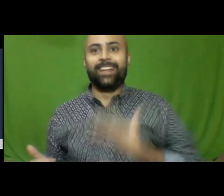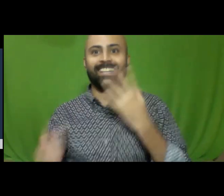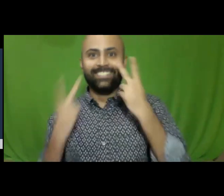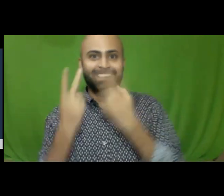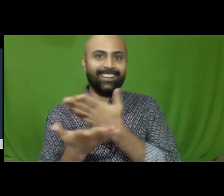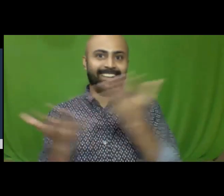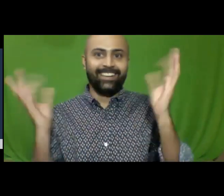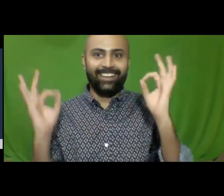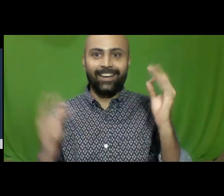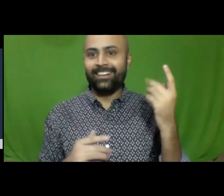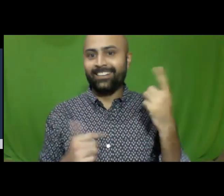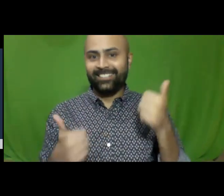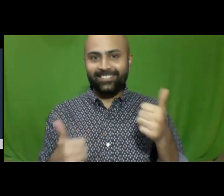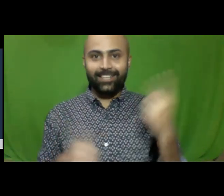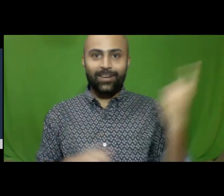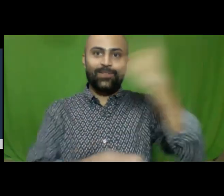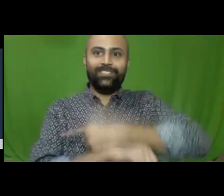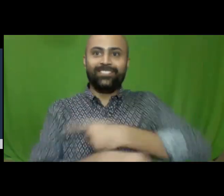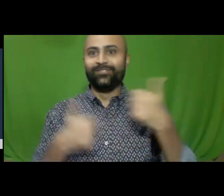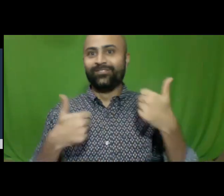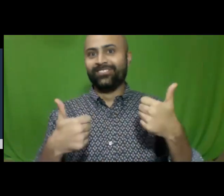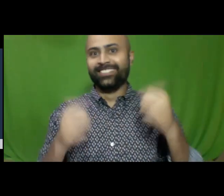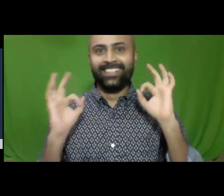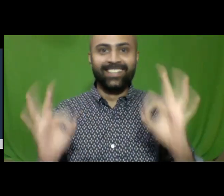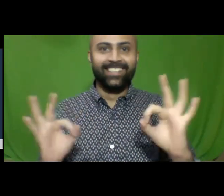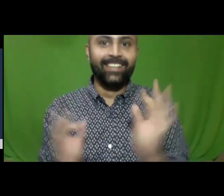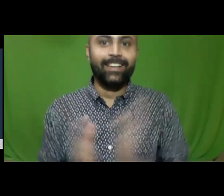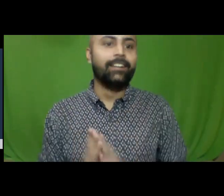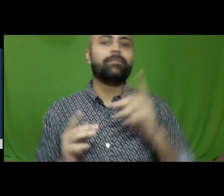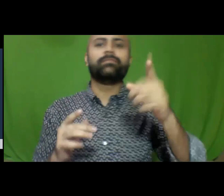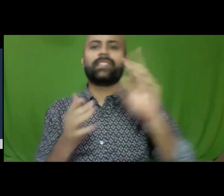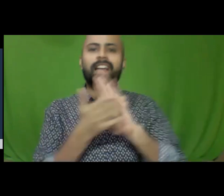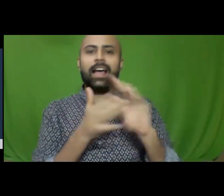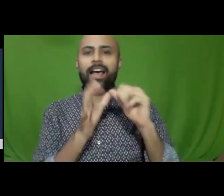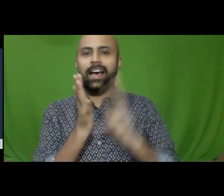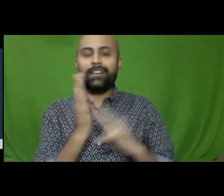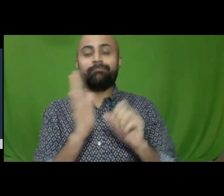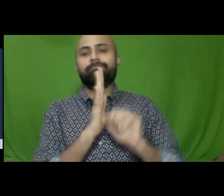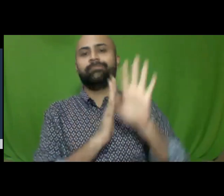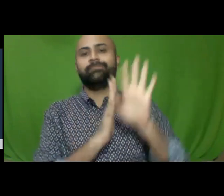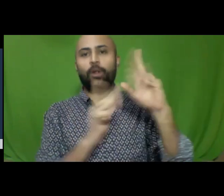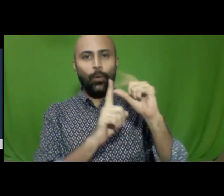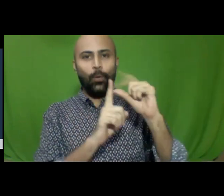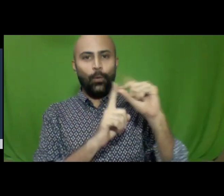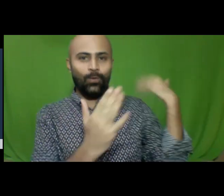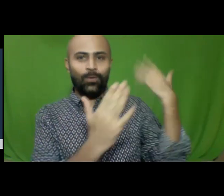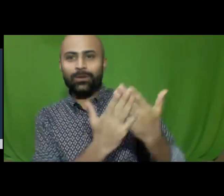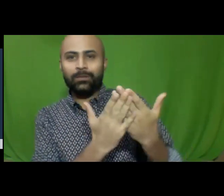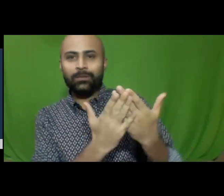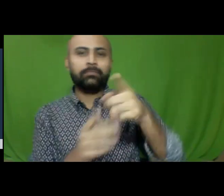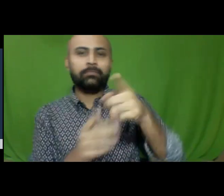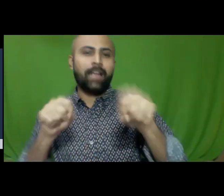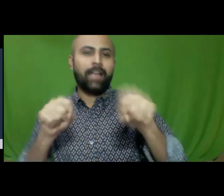Hello everyone. I'm so happy to see so many of you. It's a great day to be together. So Hero